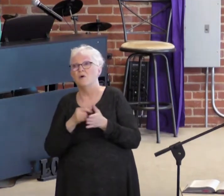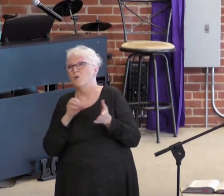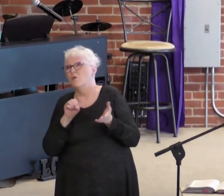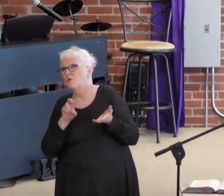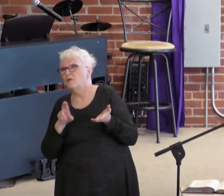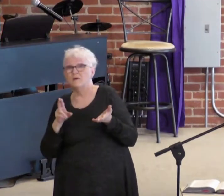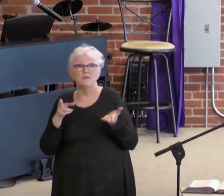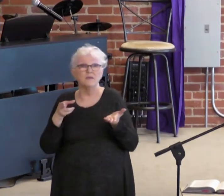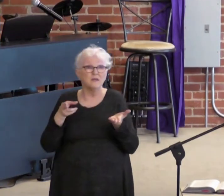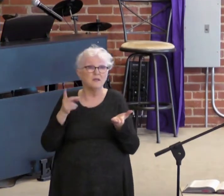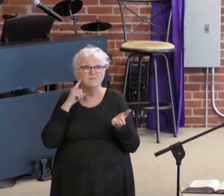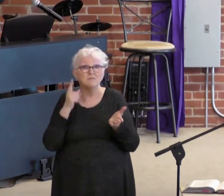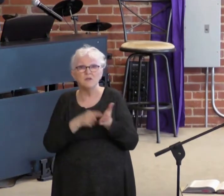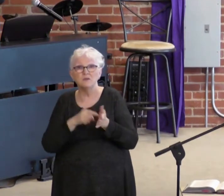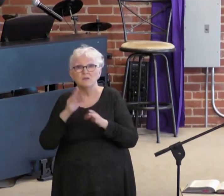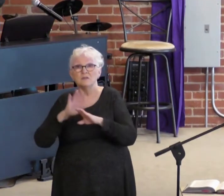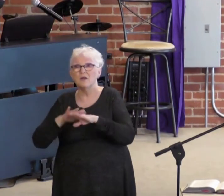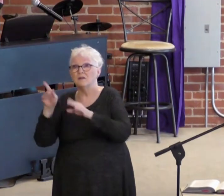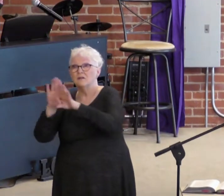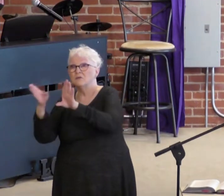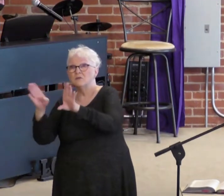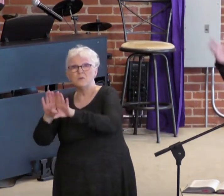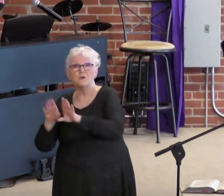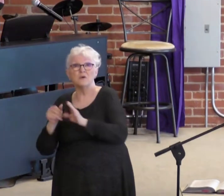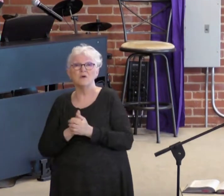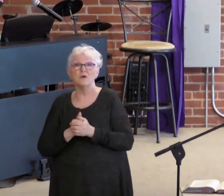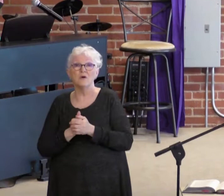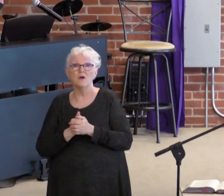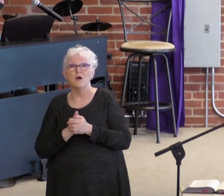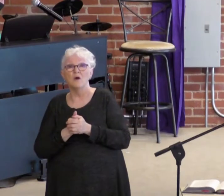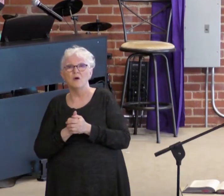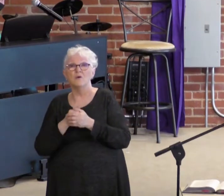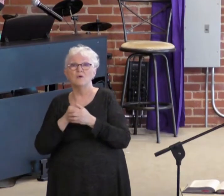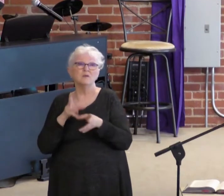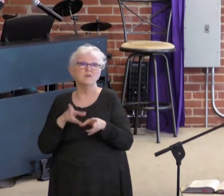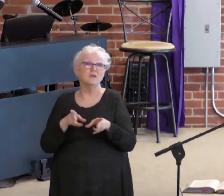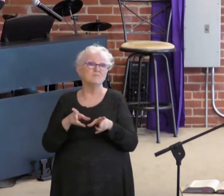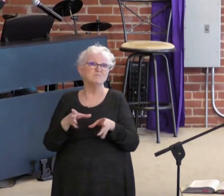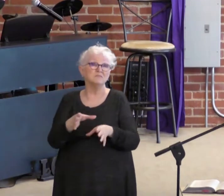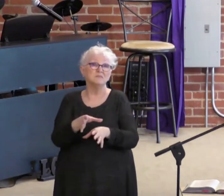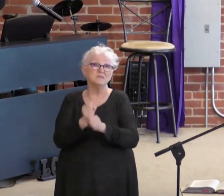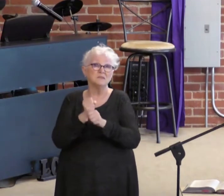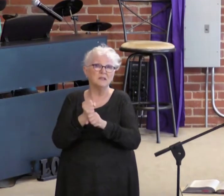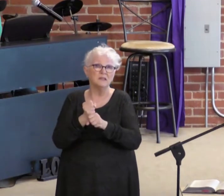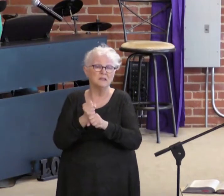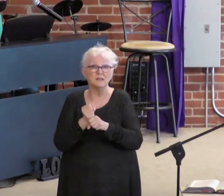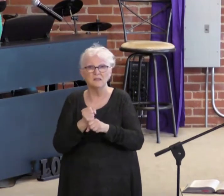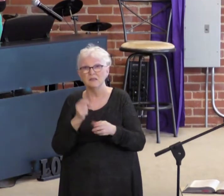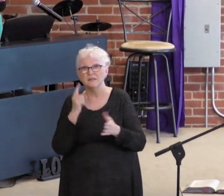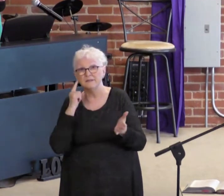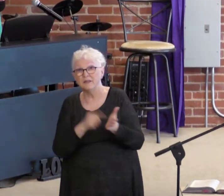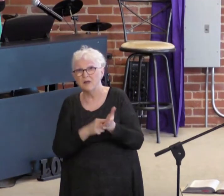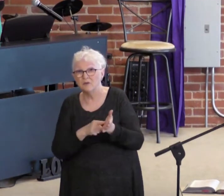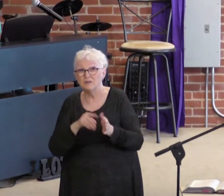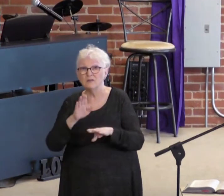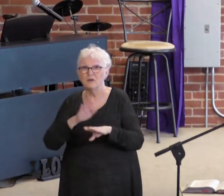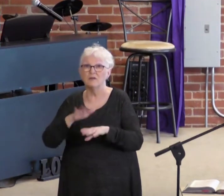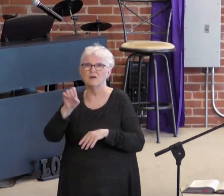found on the door, or the repossession notice on our car, or whatever. And we get so caught up